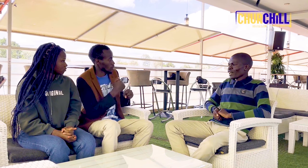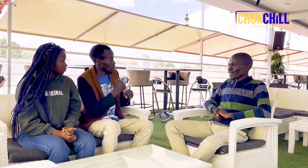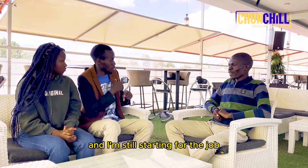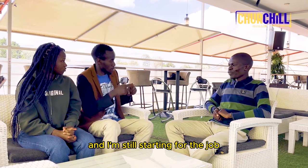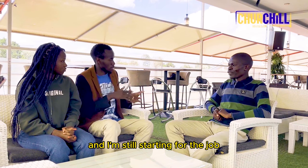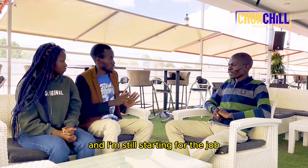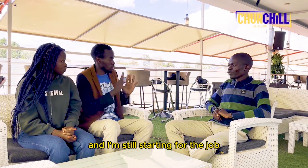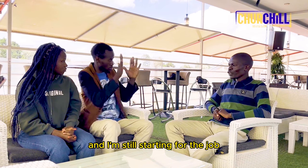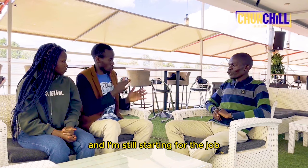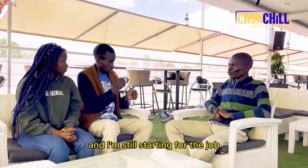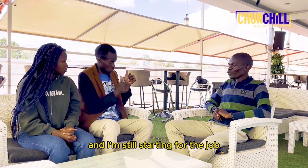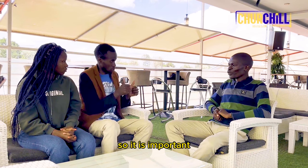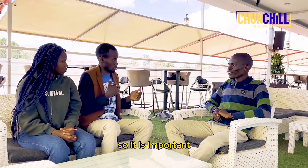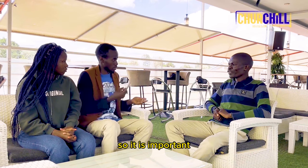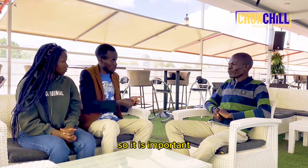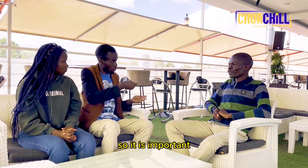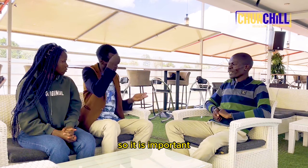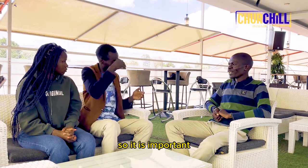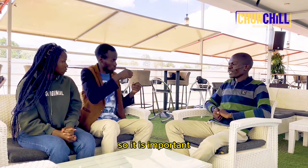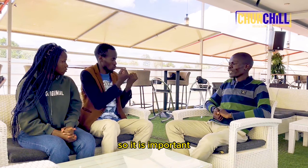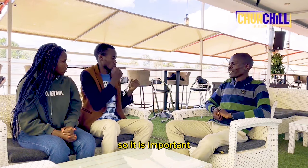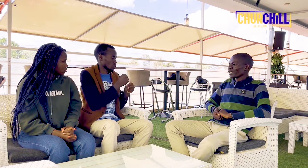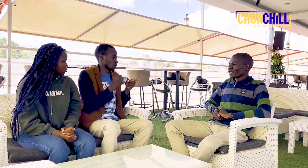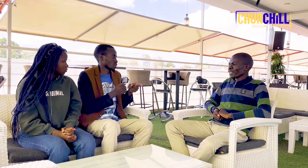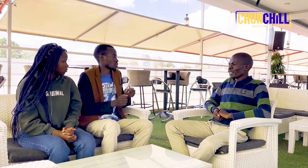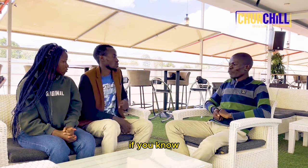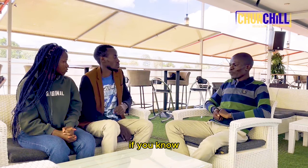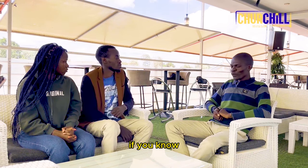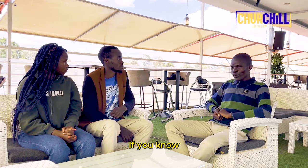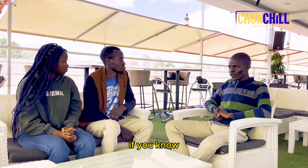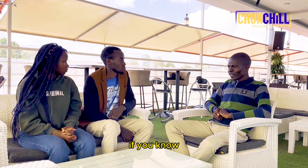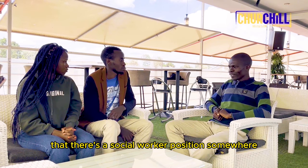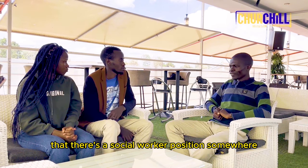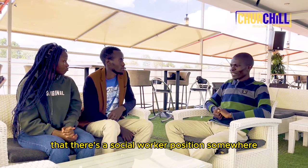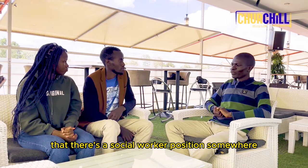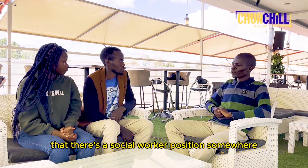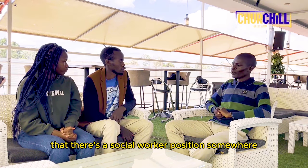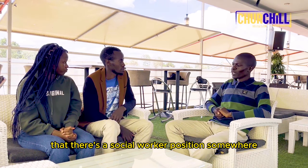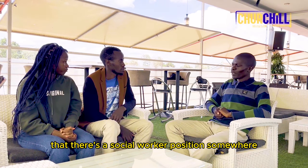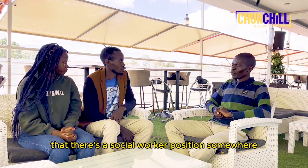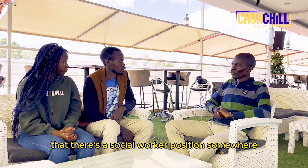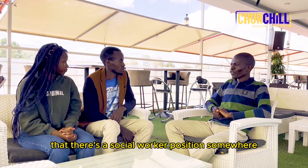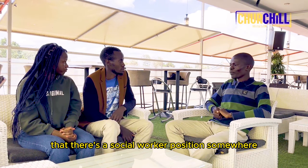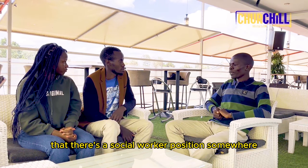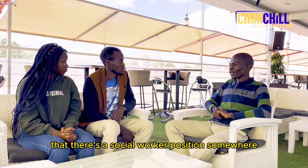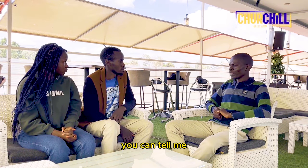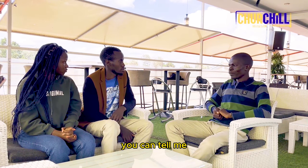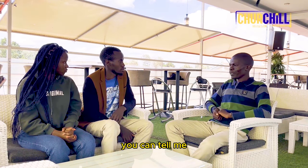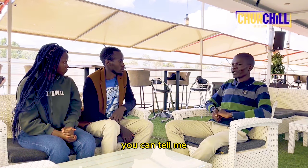and I am still searching for the job, so, it is important, if you know that there is a social worker position somewhere, you can tell me.